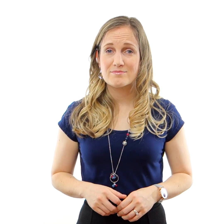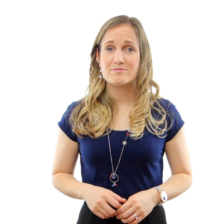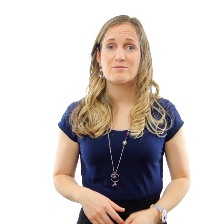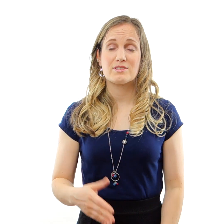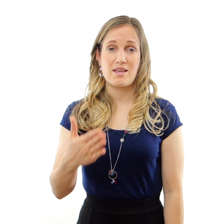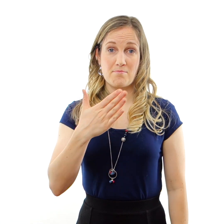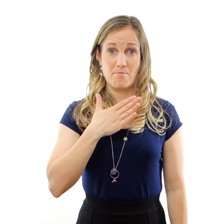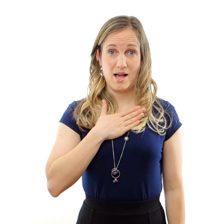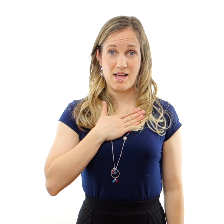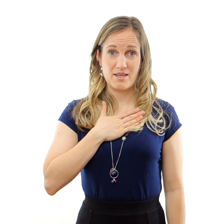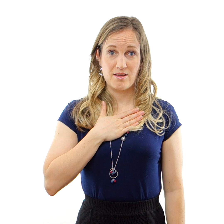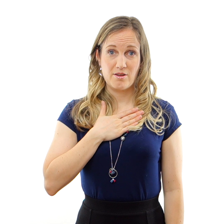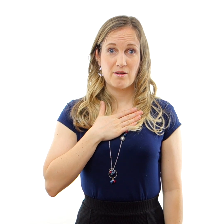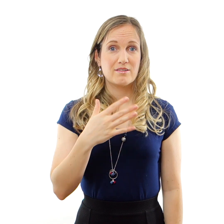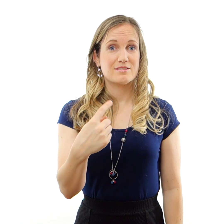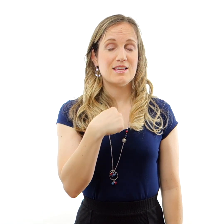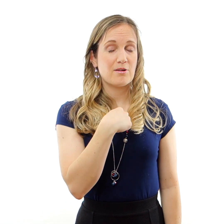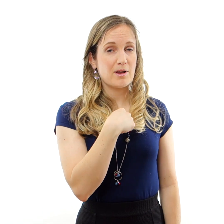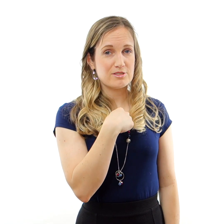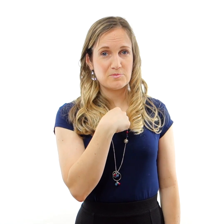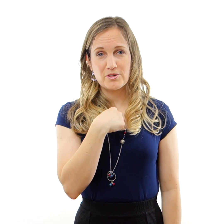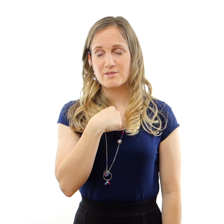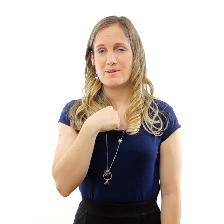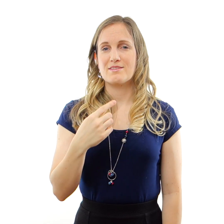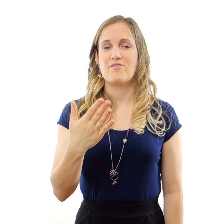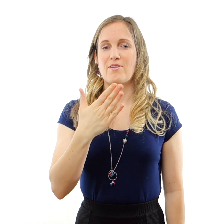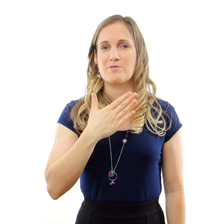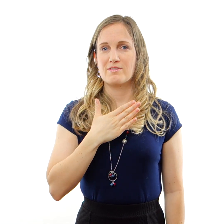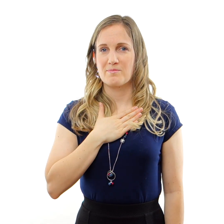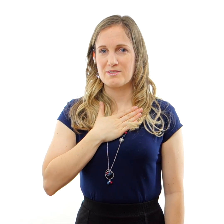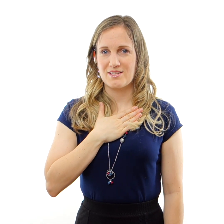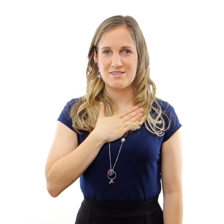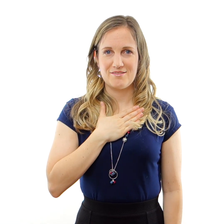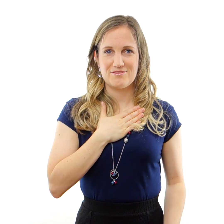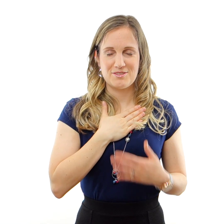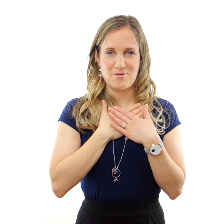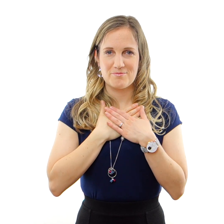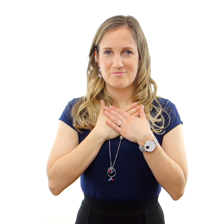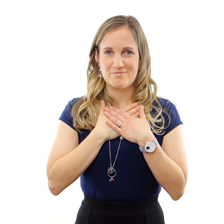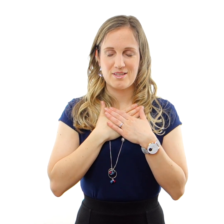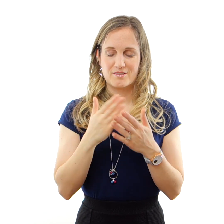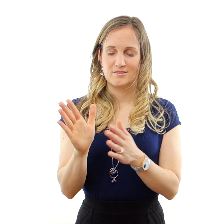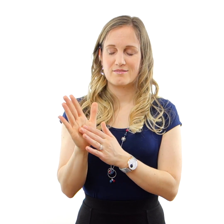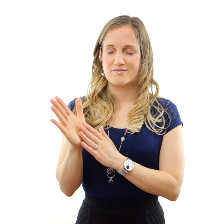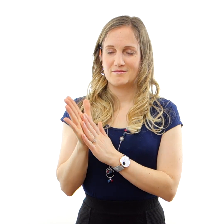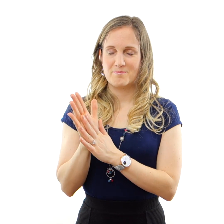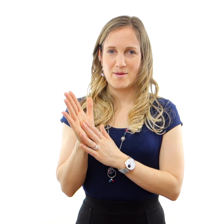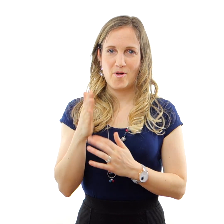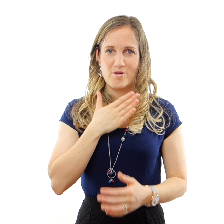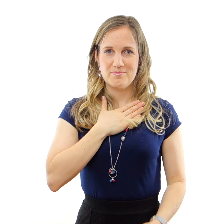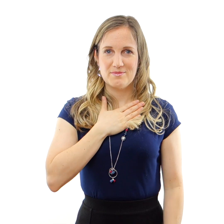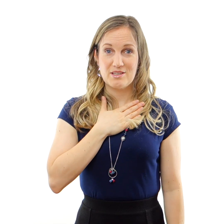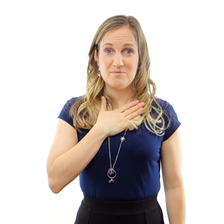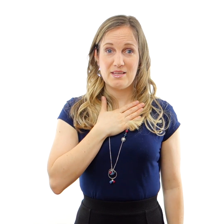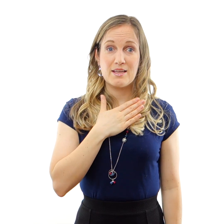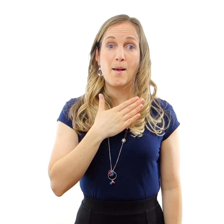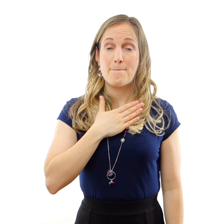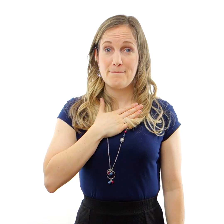we're saying my. See how I'm not just pointing to myself, I'm using possessive. So my palm is on me.